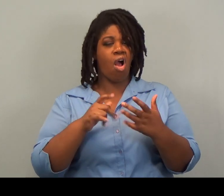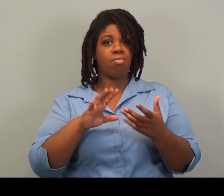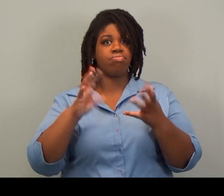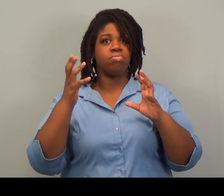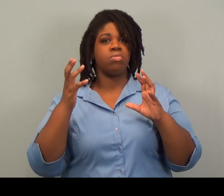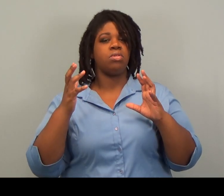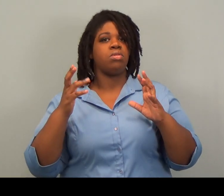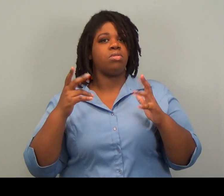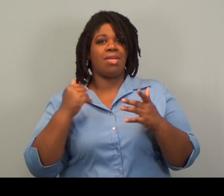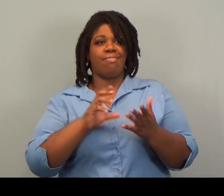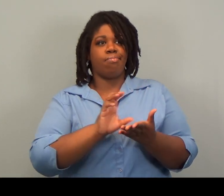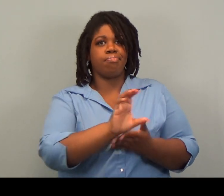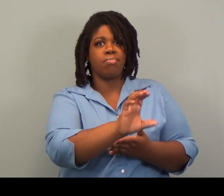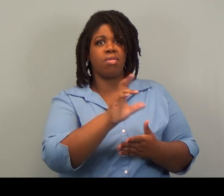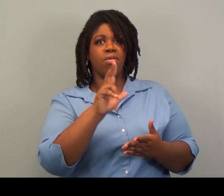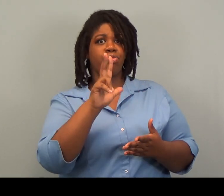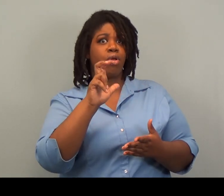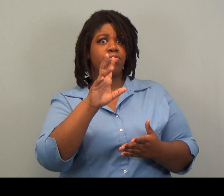off completely.